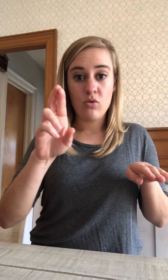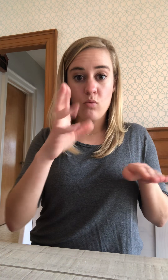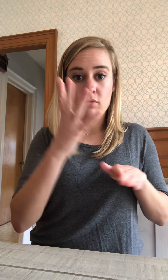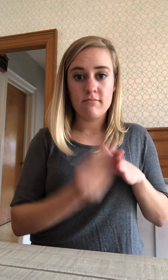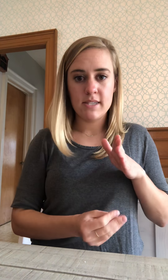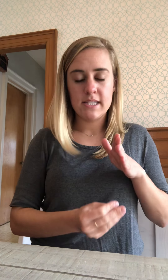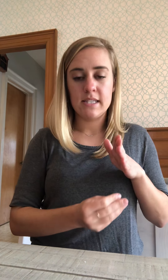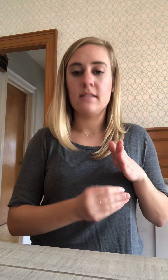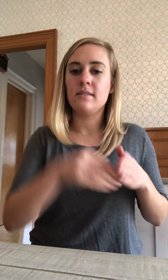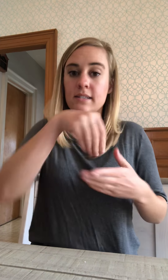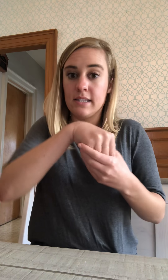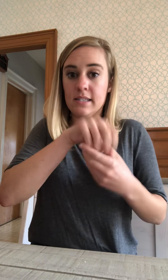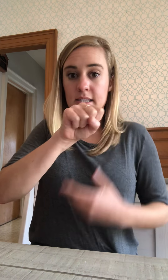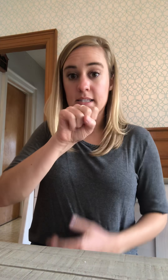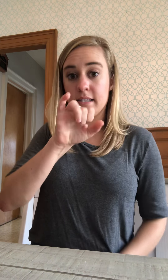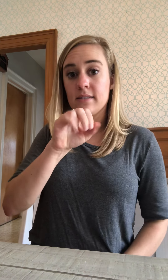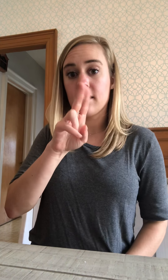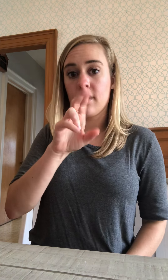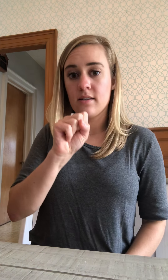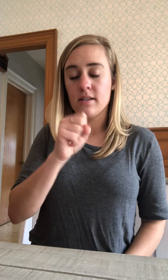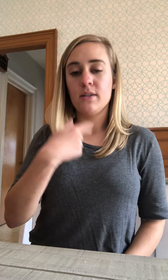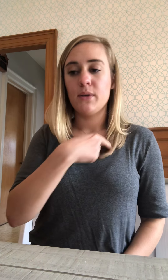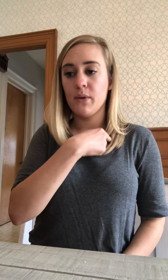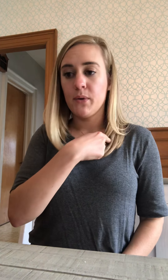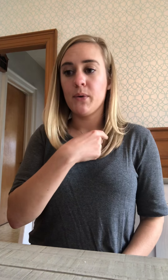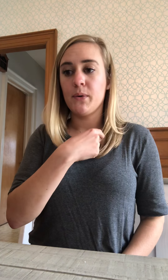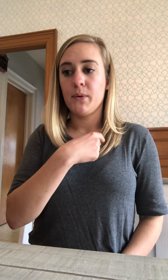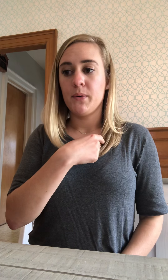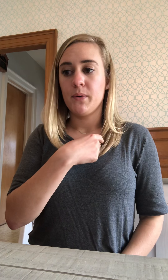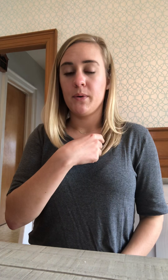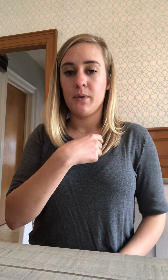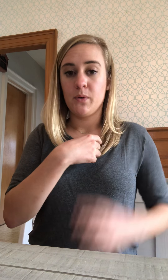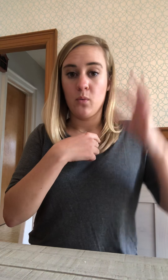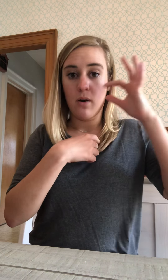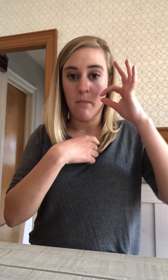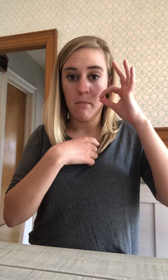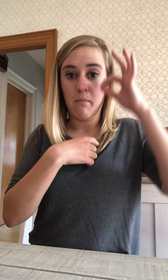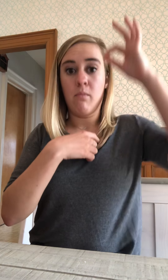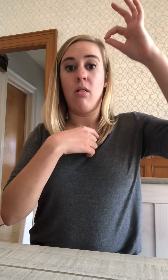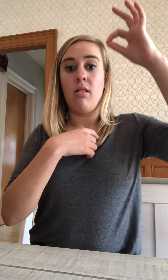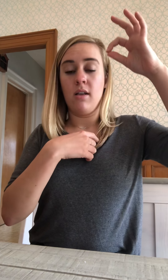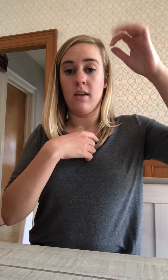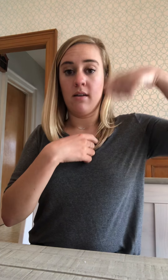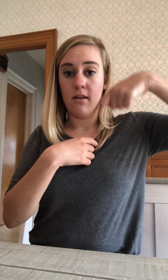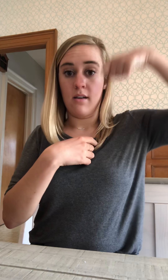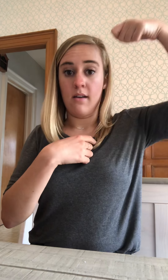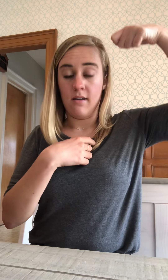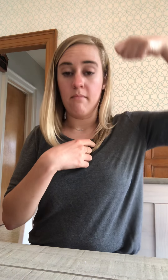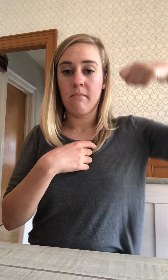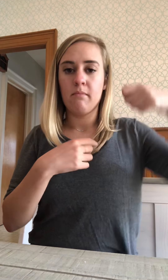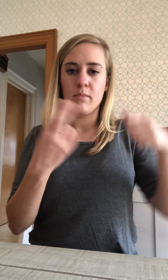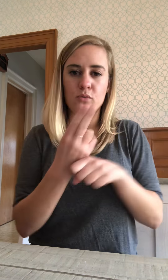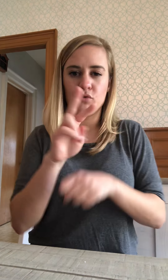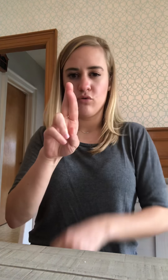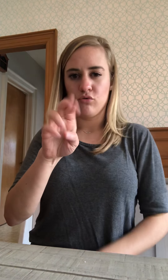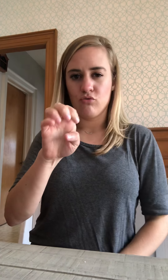sinus. So we're lifting all that orbital contents back up with a retractor. And in the right image, that's a